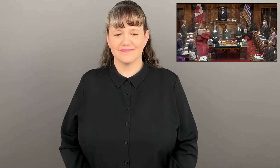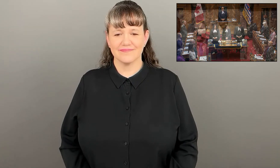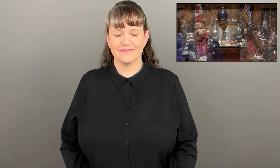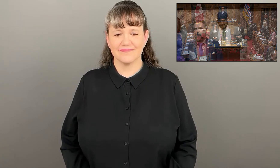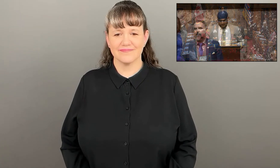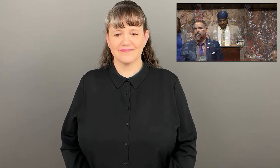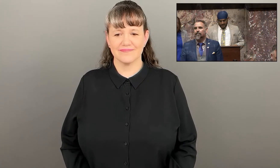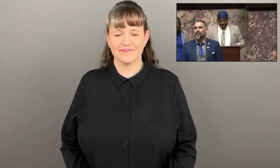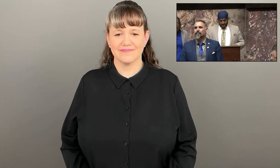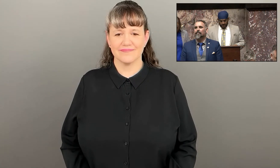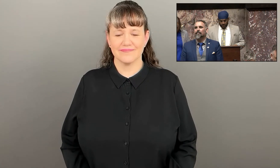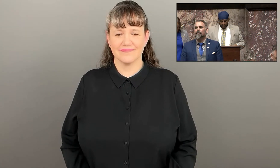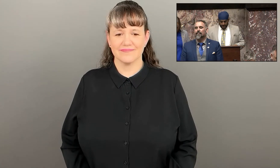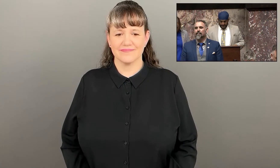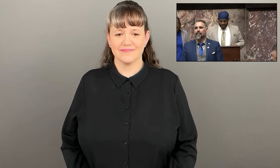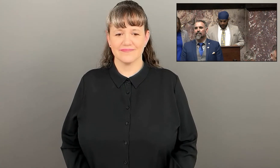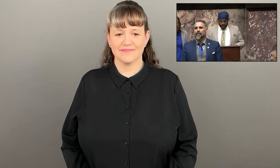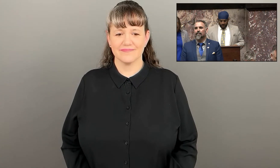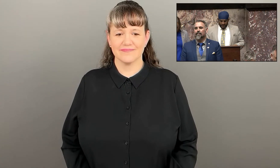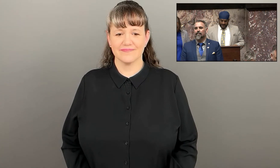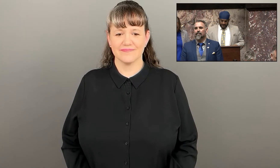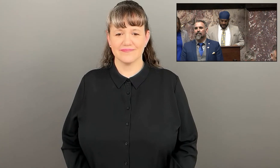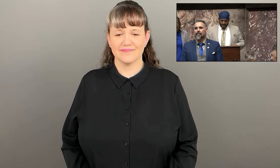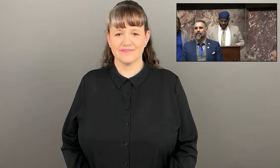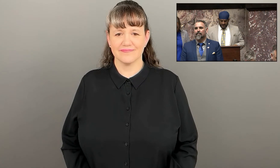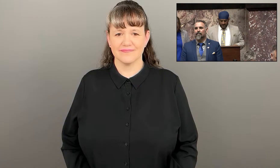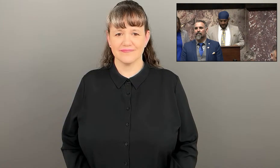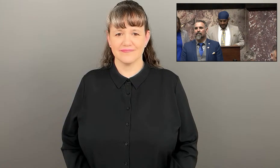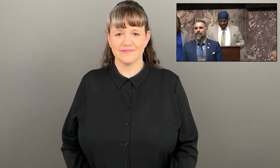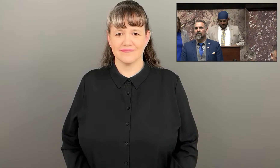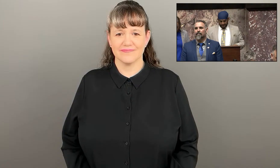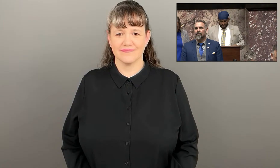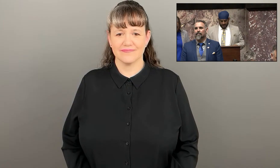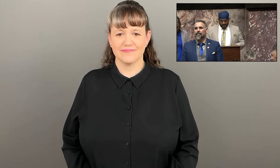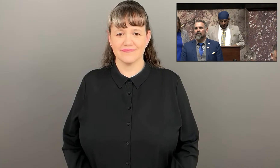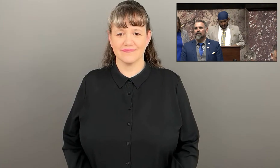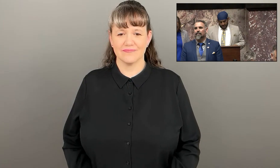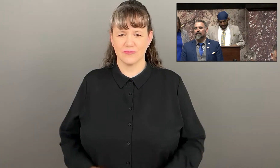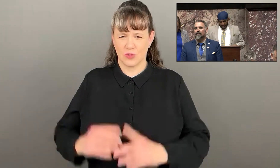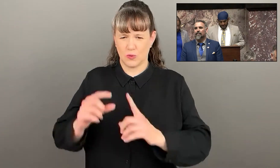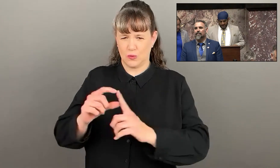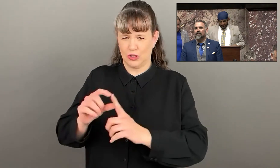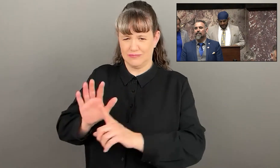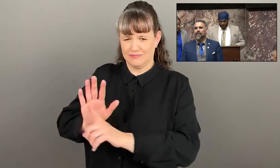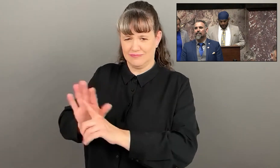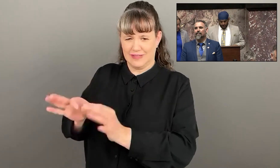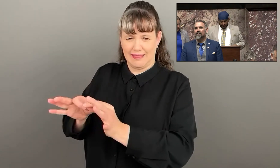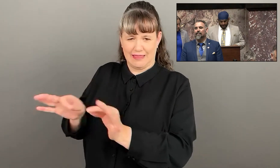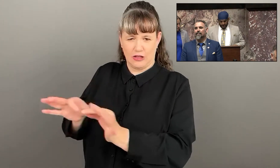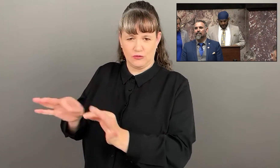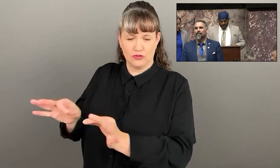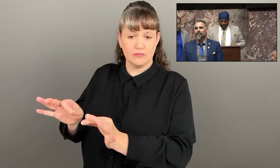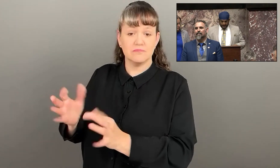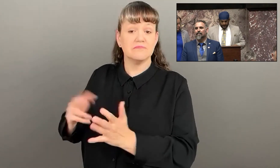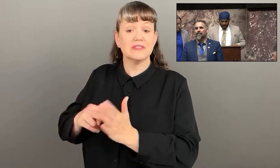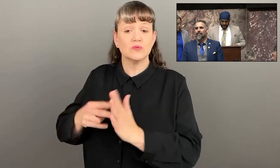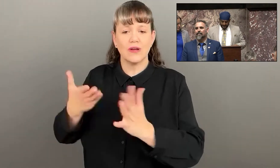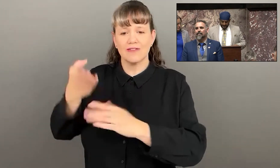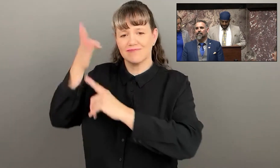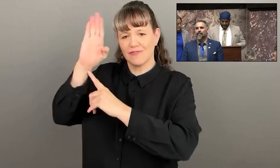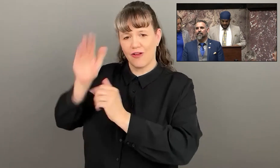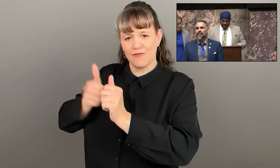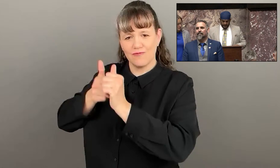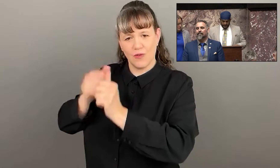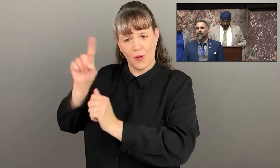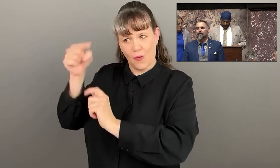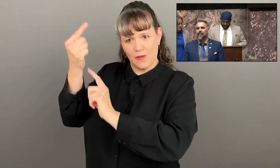Ek Onkar means God is only one. Satnam means His name is true. Karta Purkh